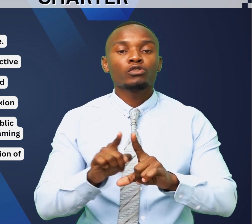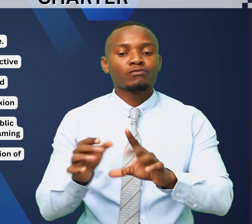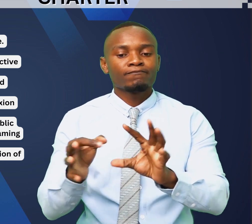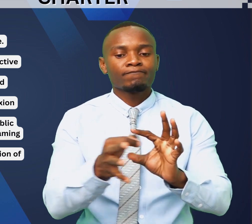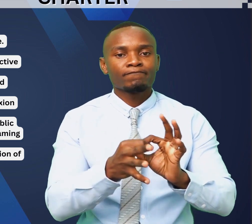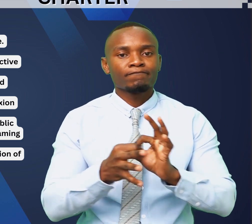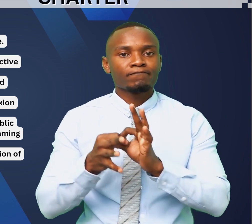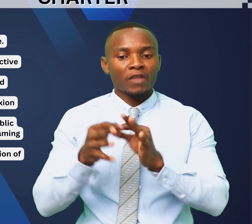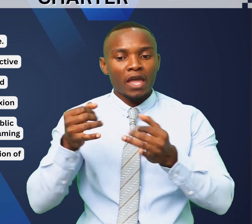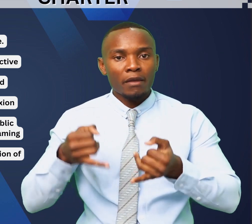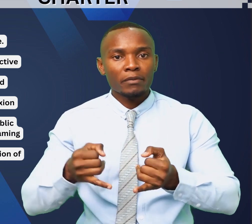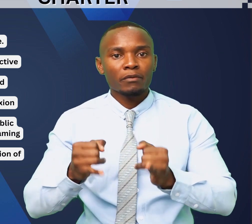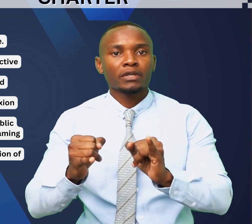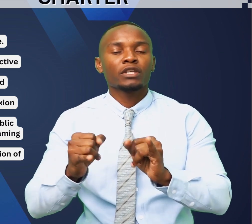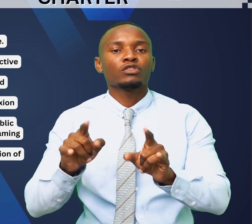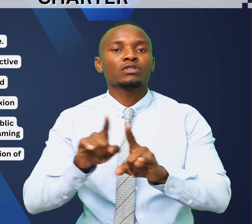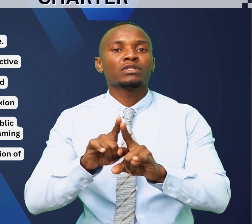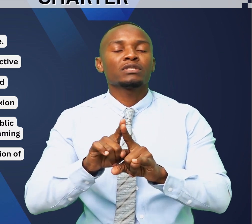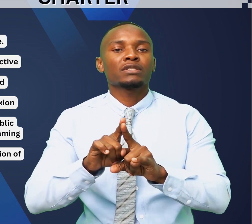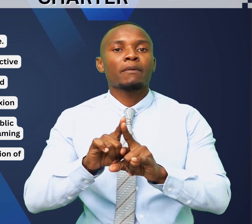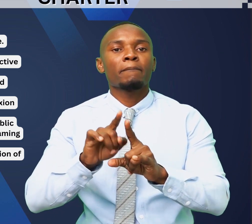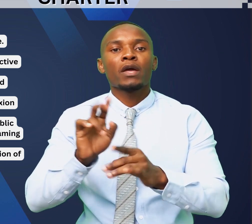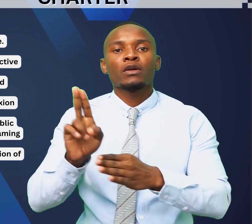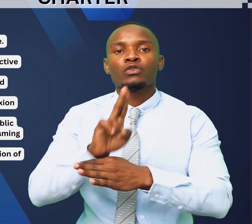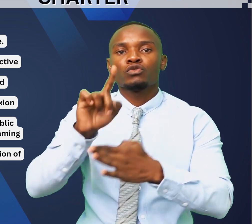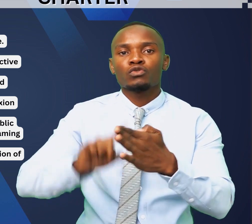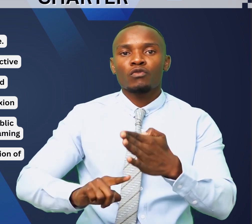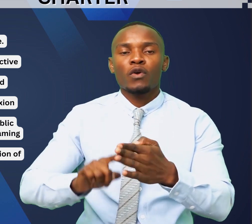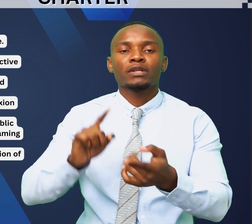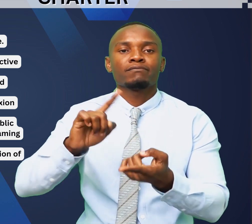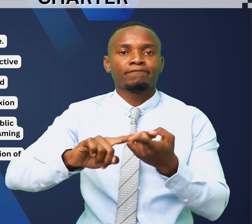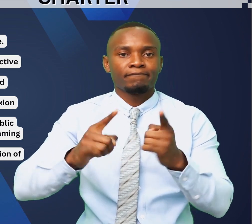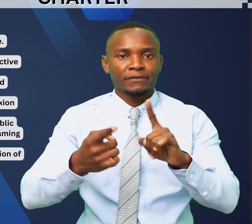facilitating the implementation and practical application of standards.